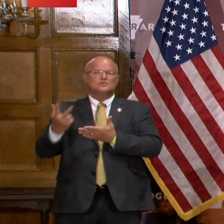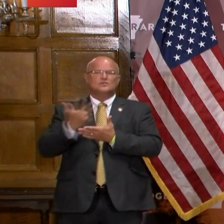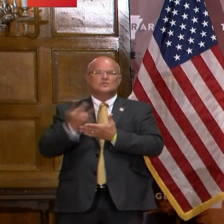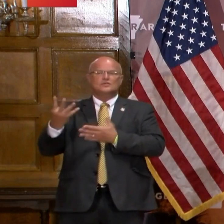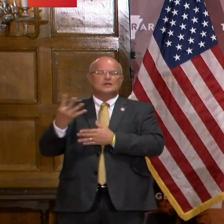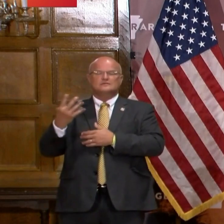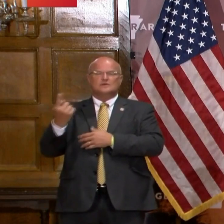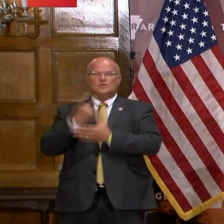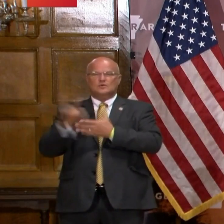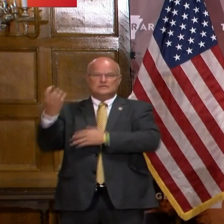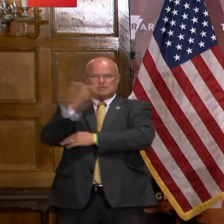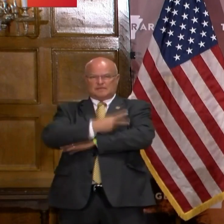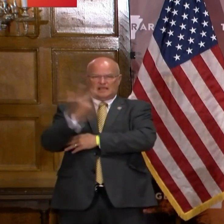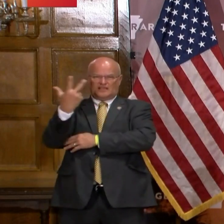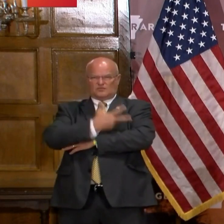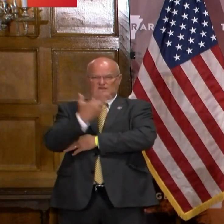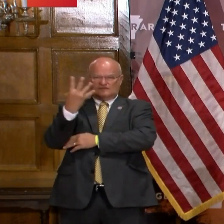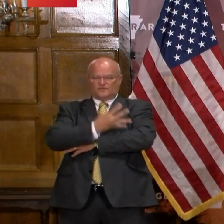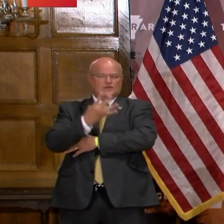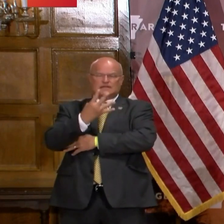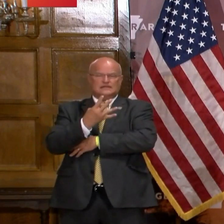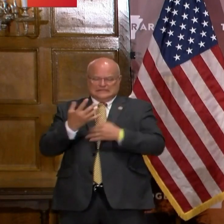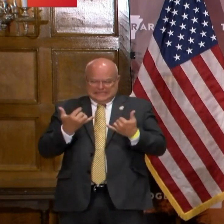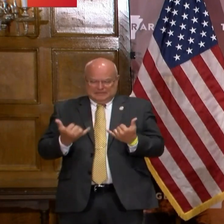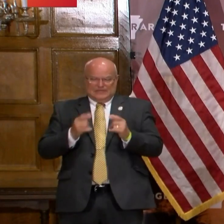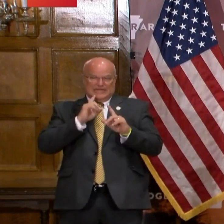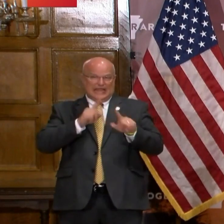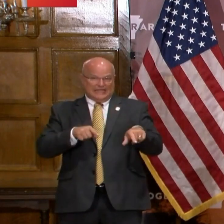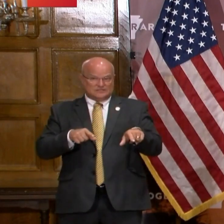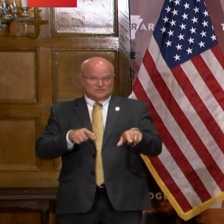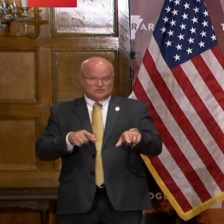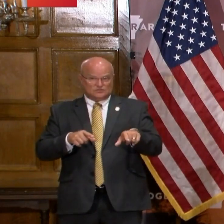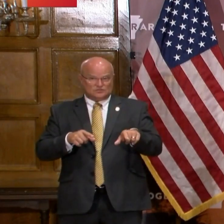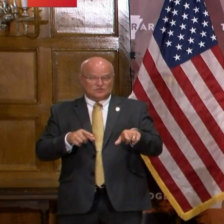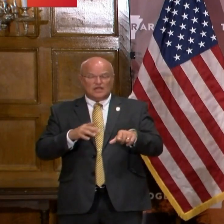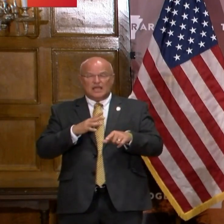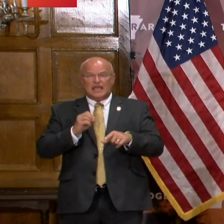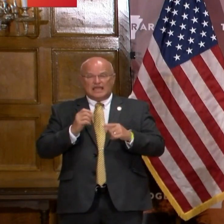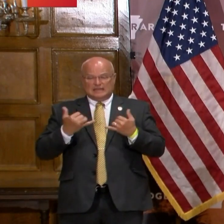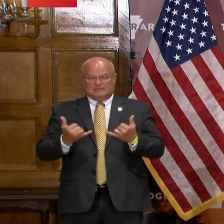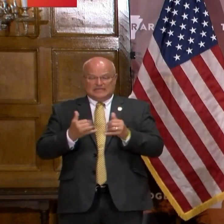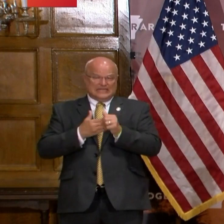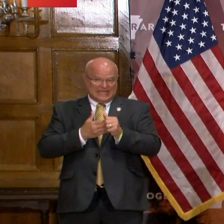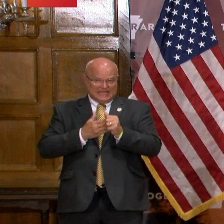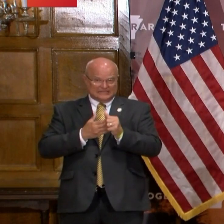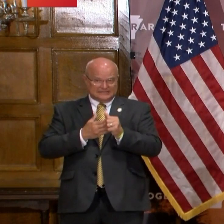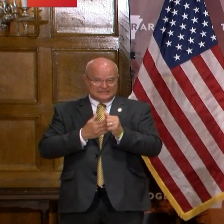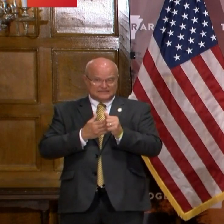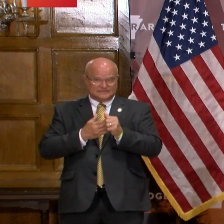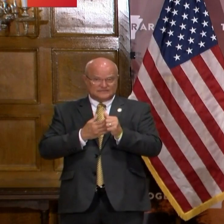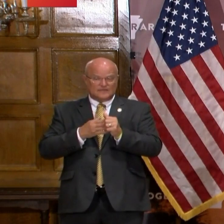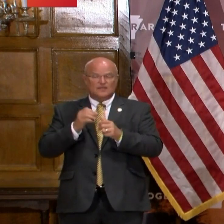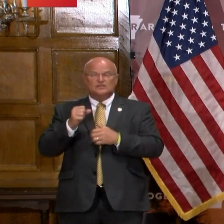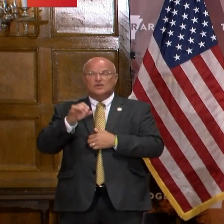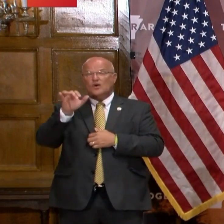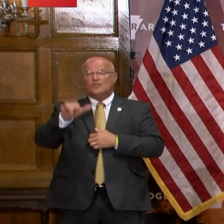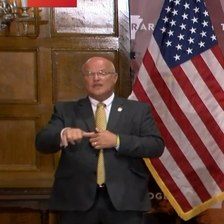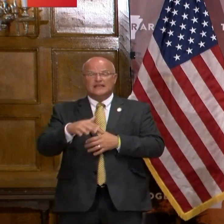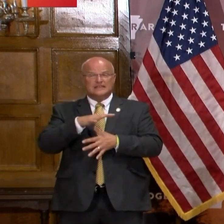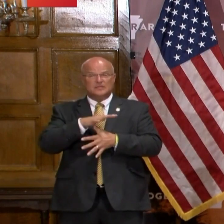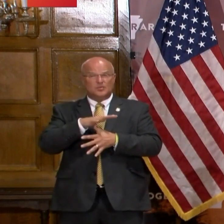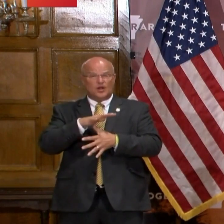4 days to get back. It gives you an immediate answer and immediate guidance. And so that's